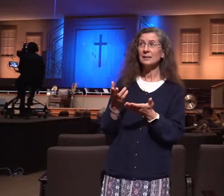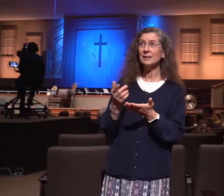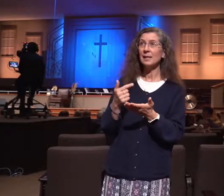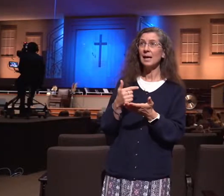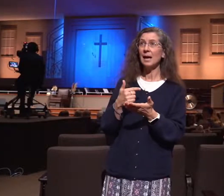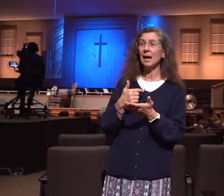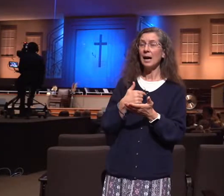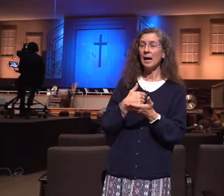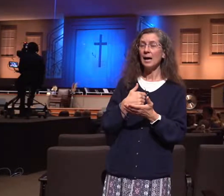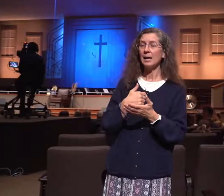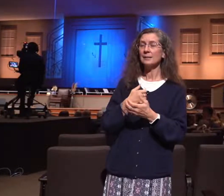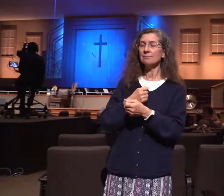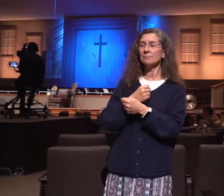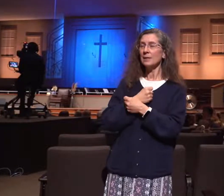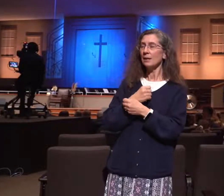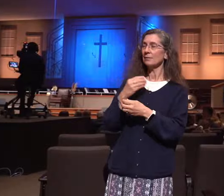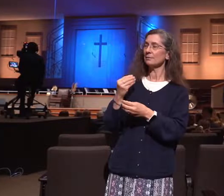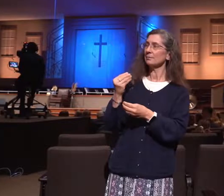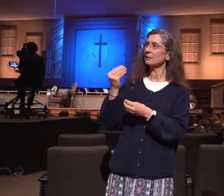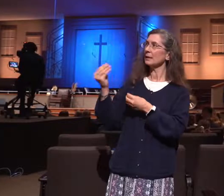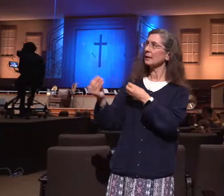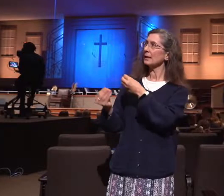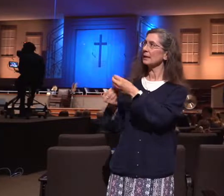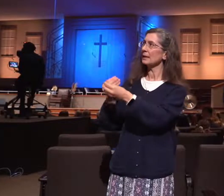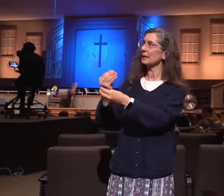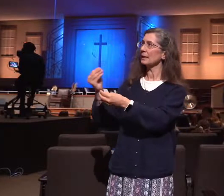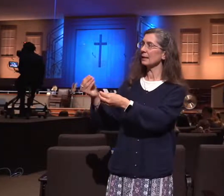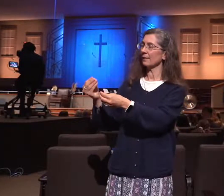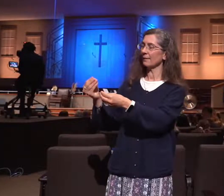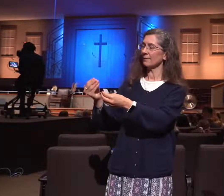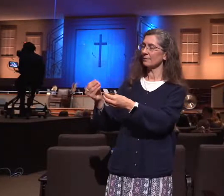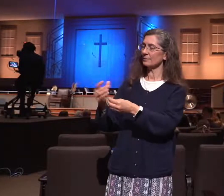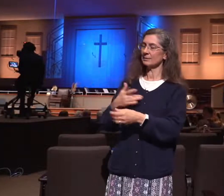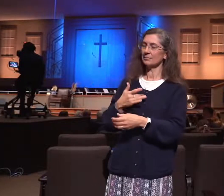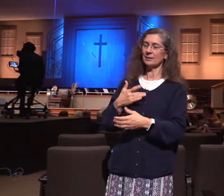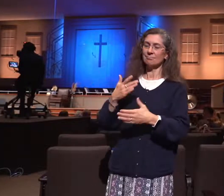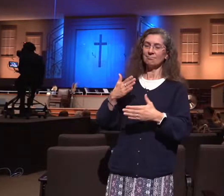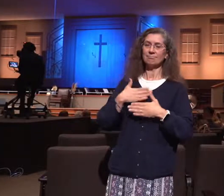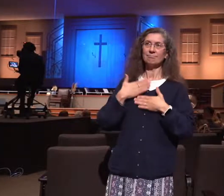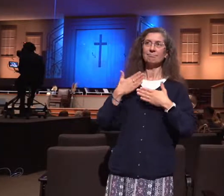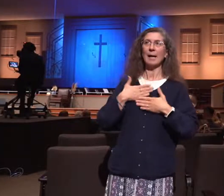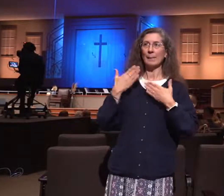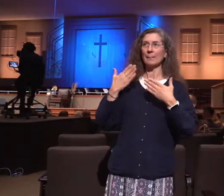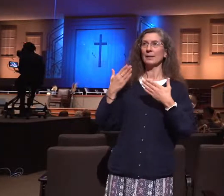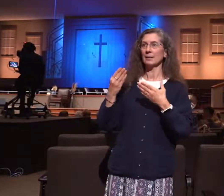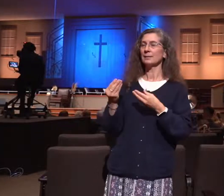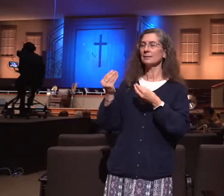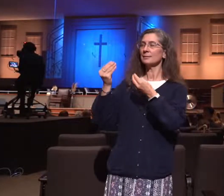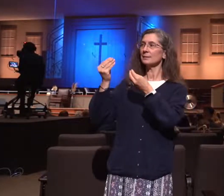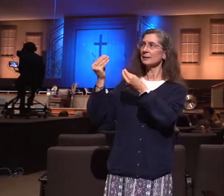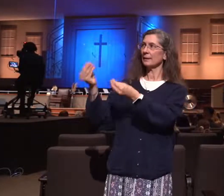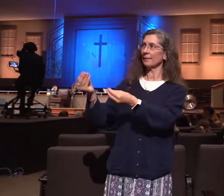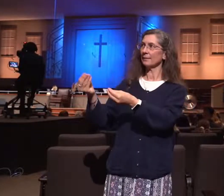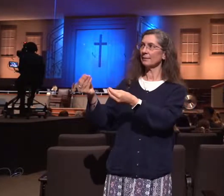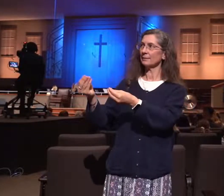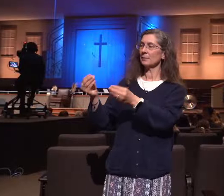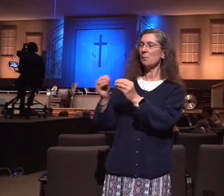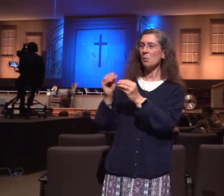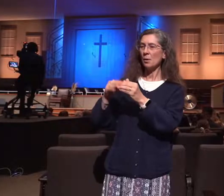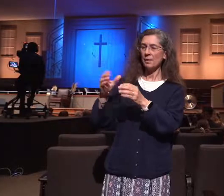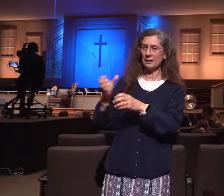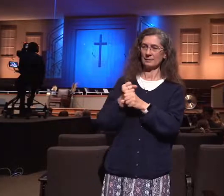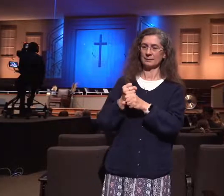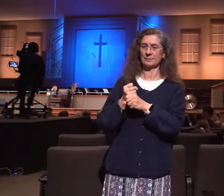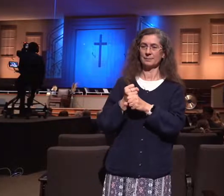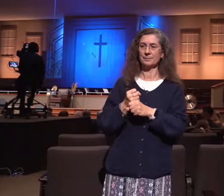I get a whole lot more joy about giving than I do about receiving. By